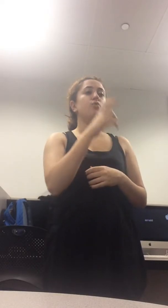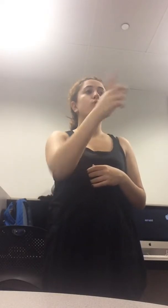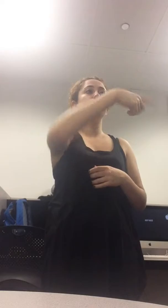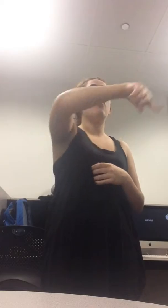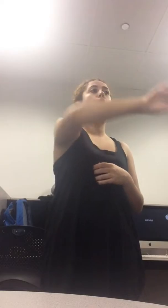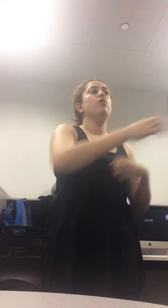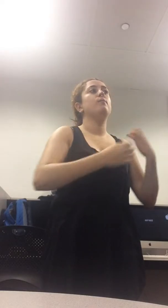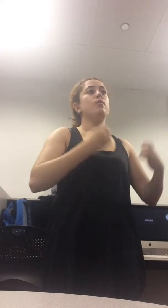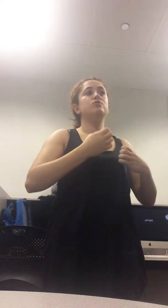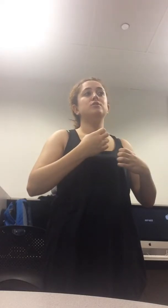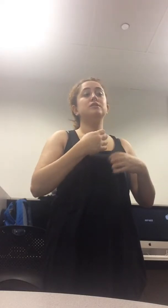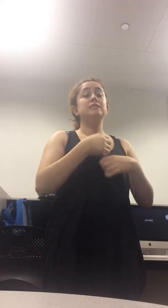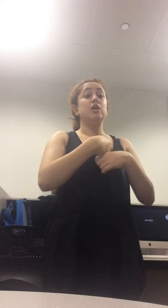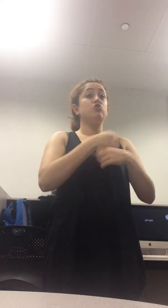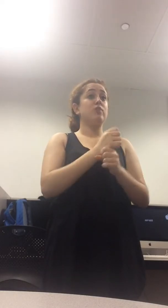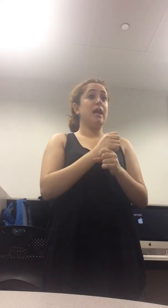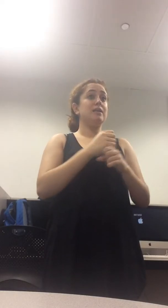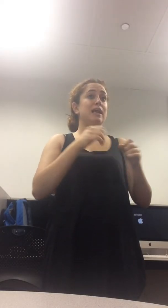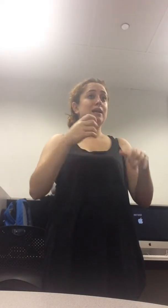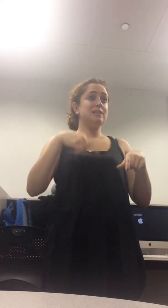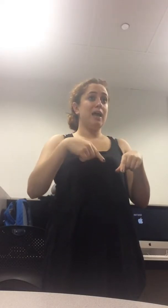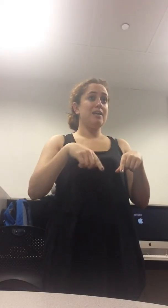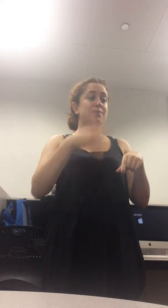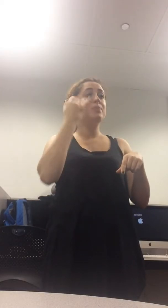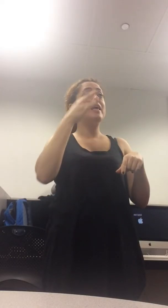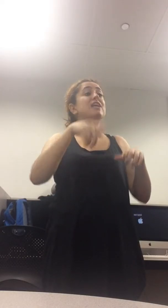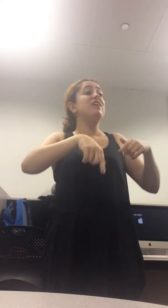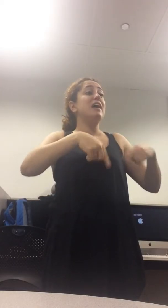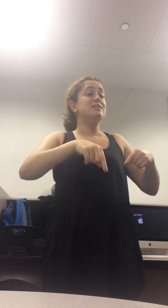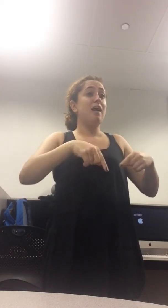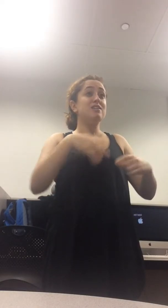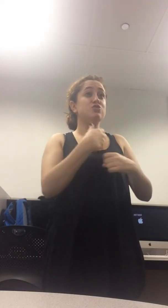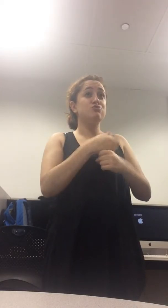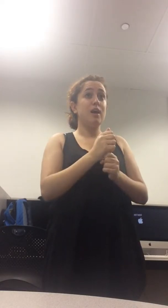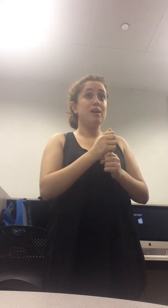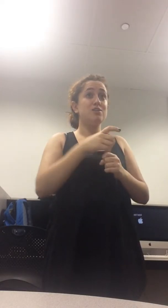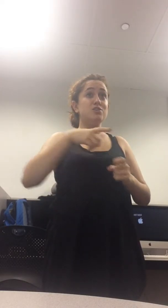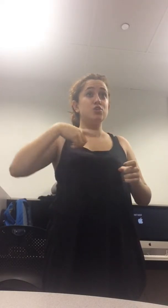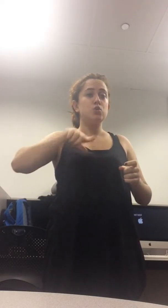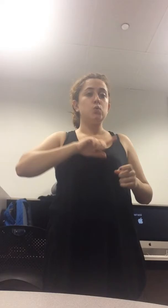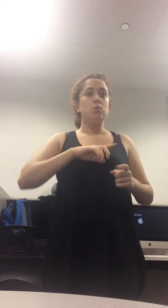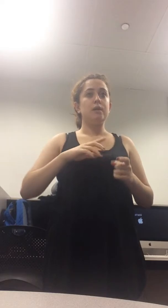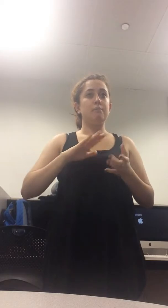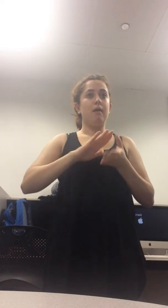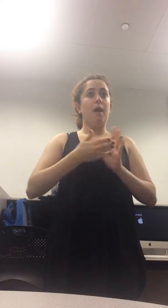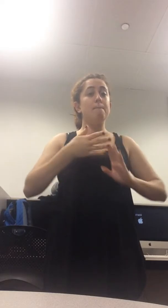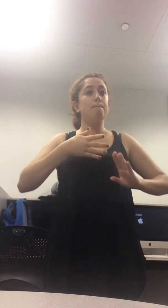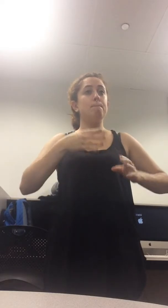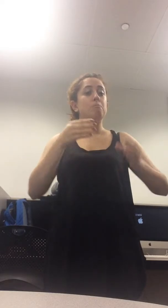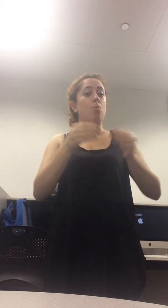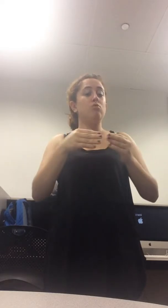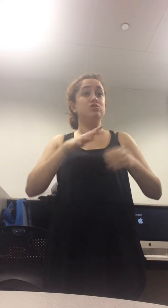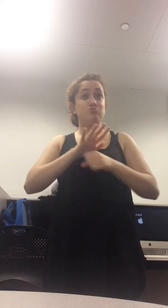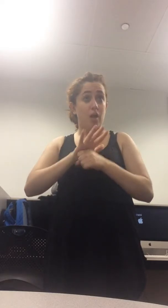create anxiety? Yes. And if anxiety is created, do we get a little bit more stressed? Yeah. Sure. Are there